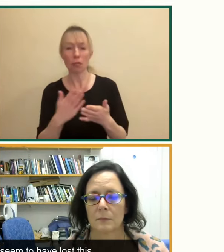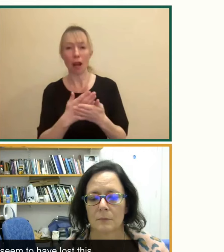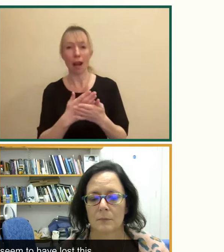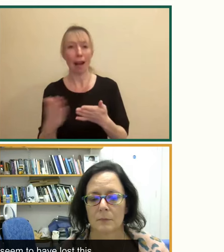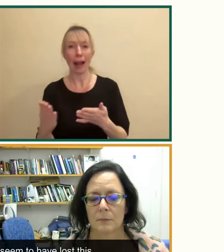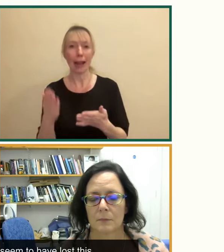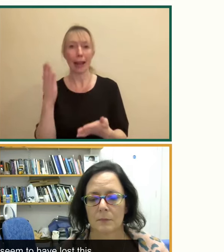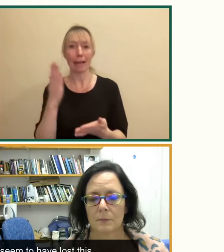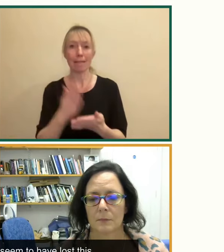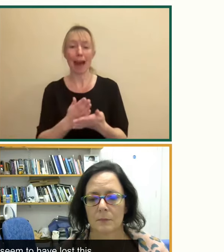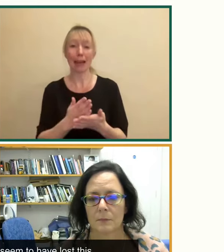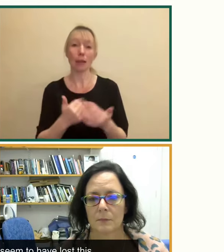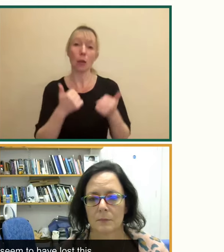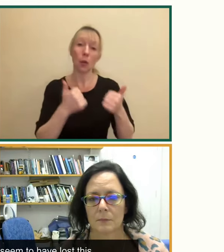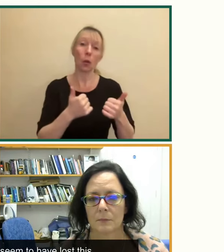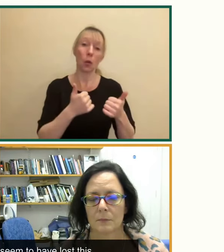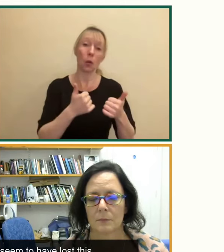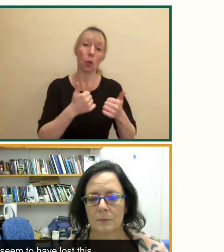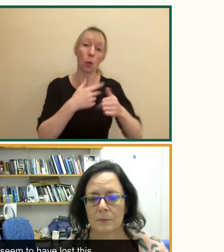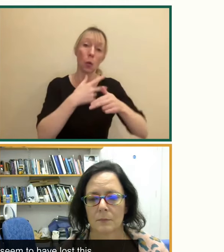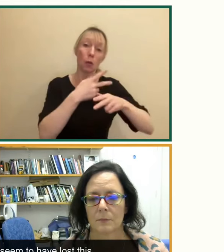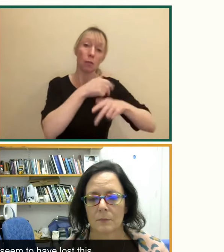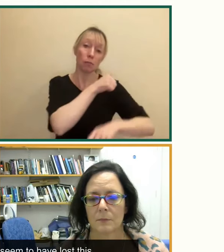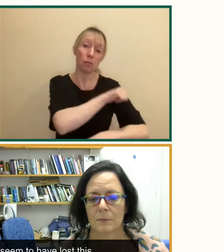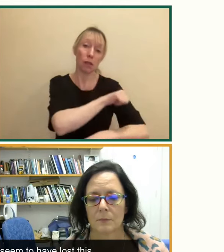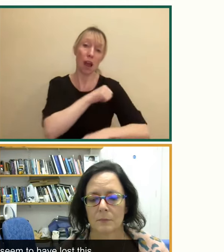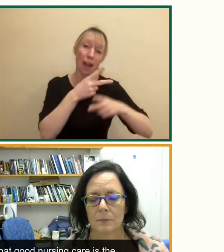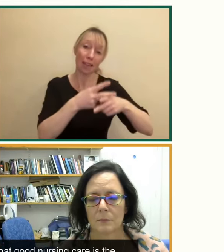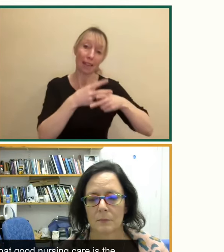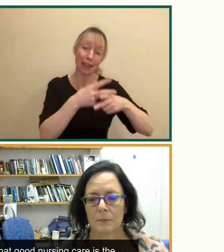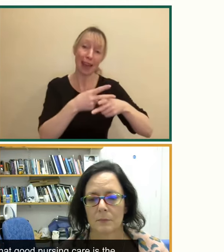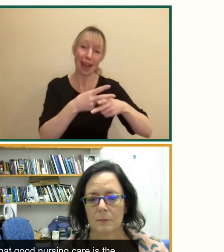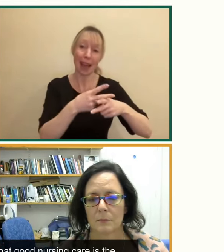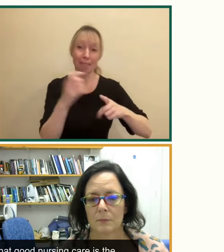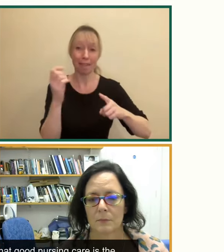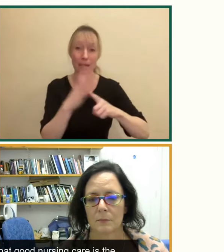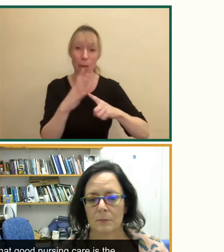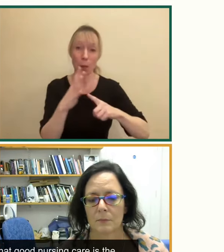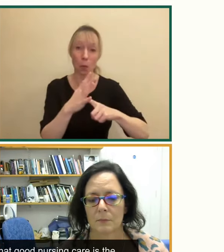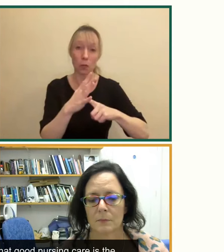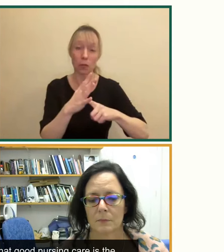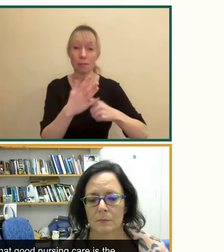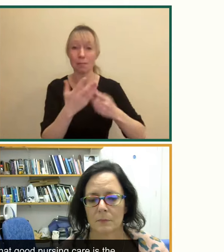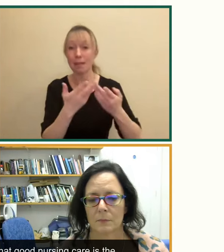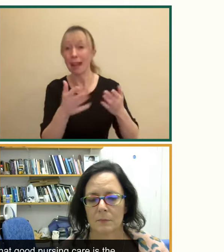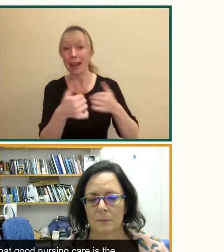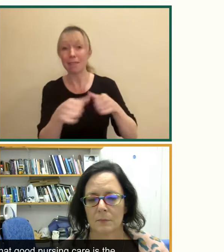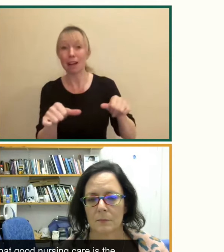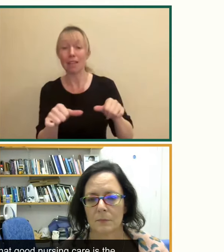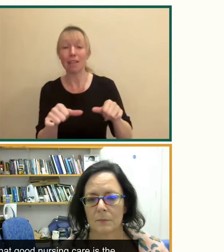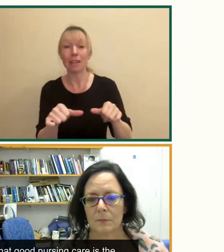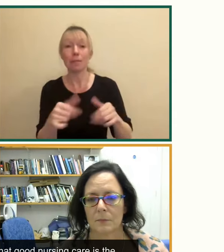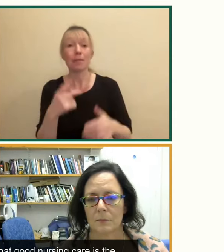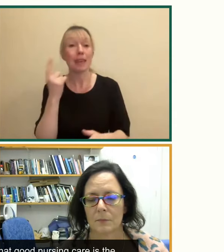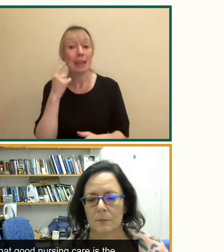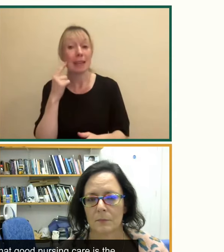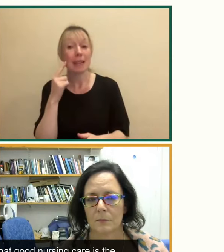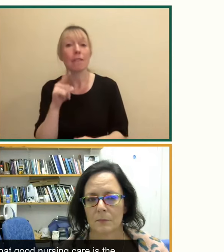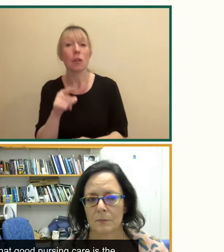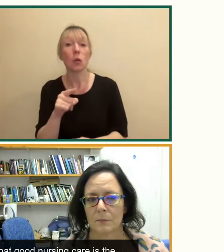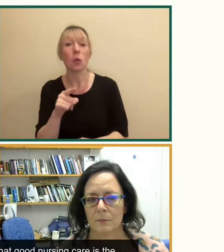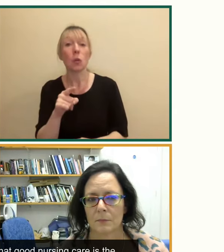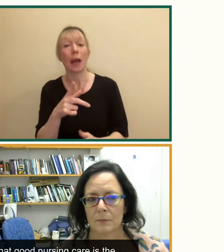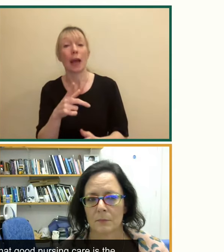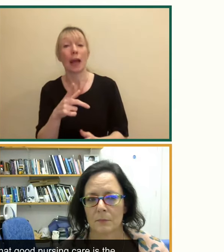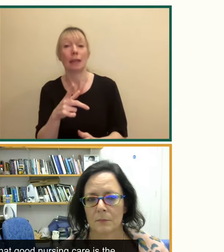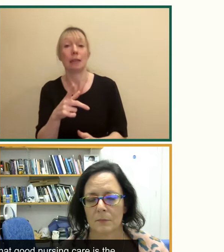fact that good nursing care is the most important thing in any recovery. And it's far easier for you as an oncologist, I'm sure, to get